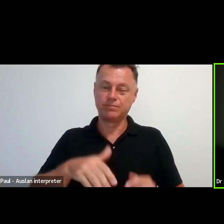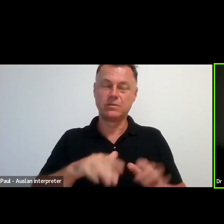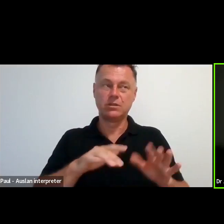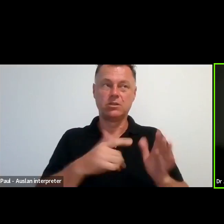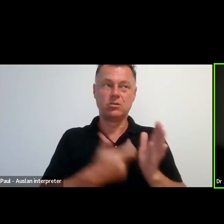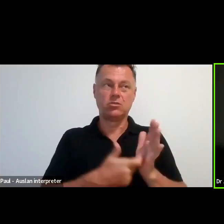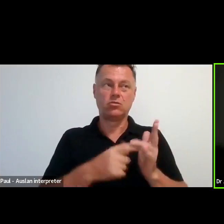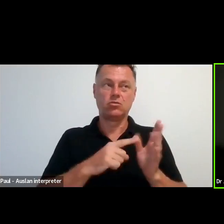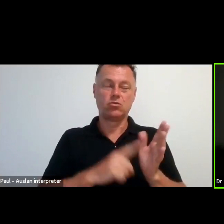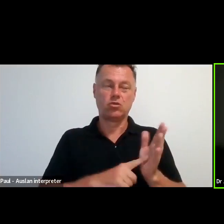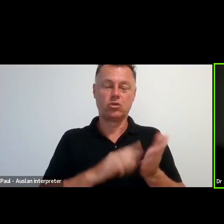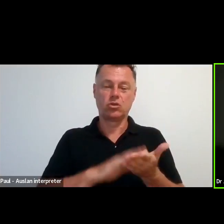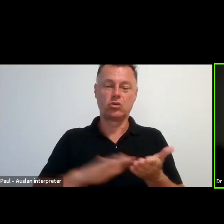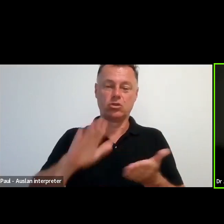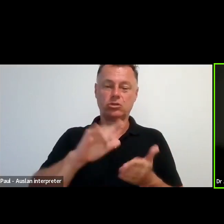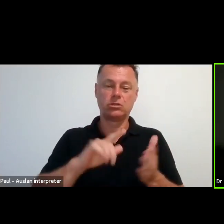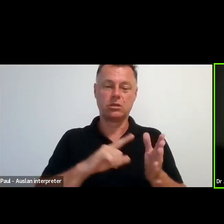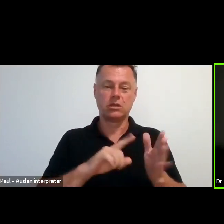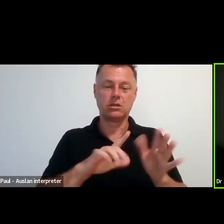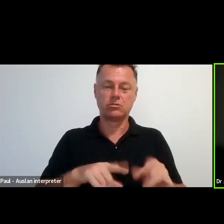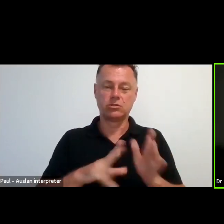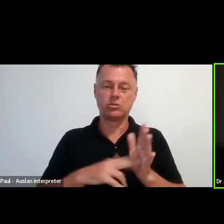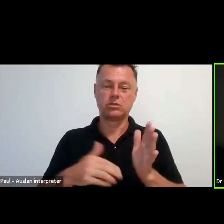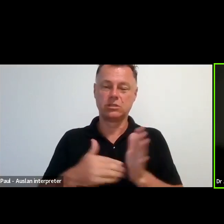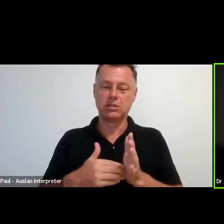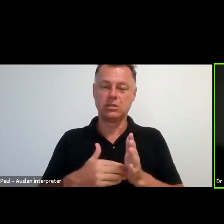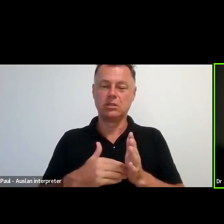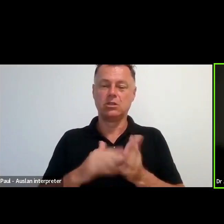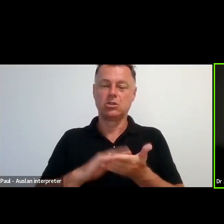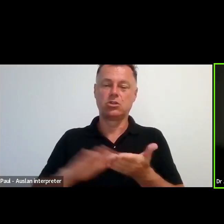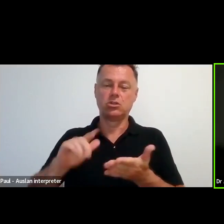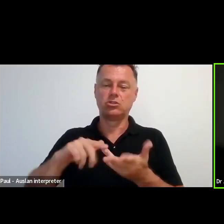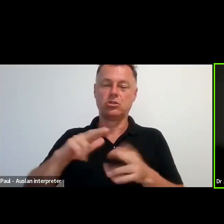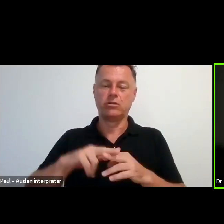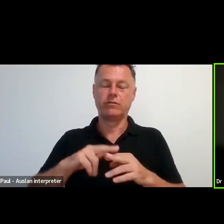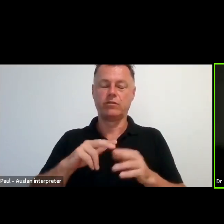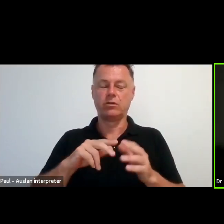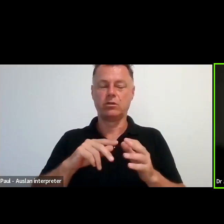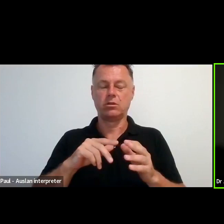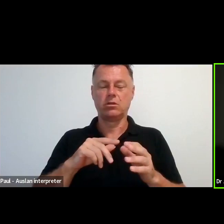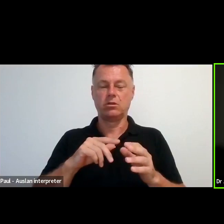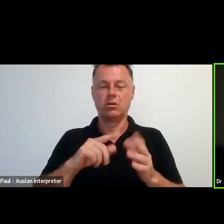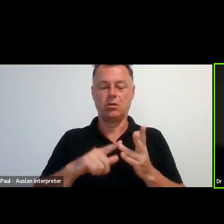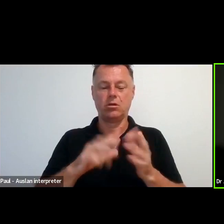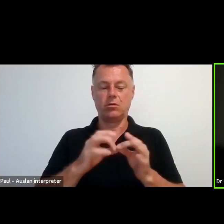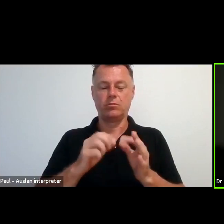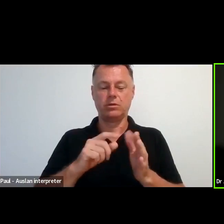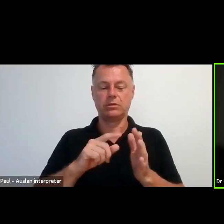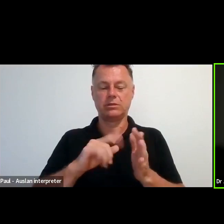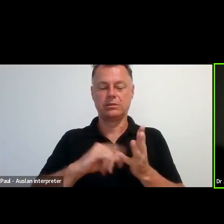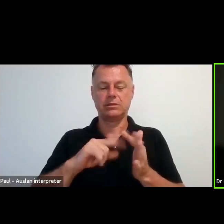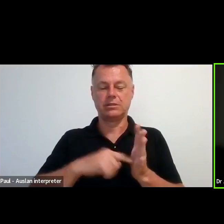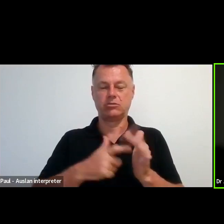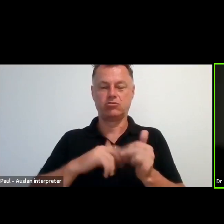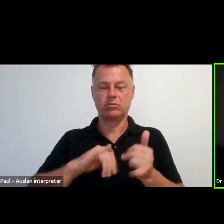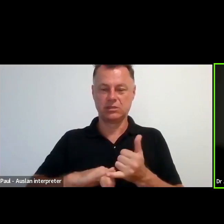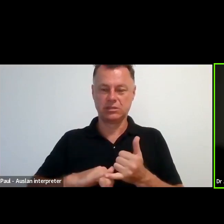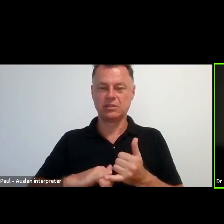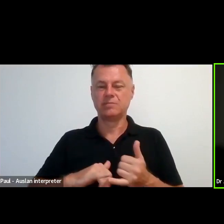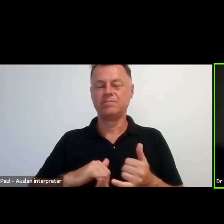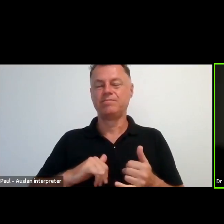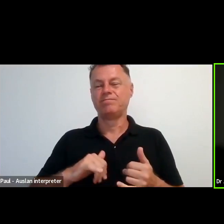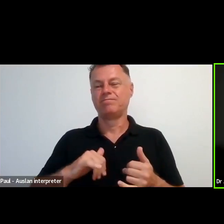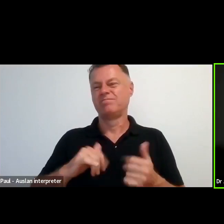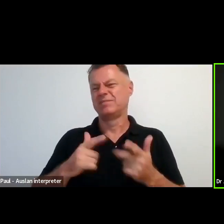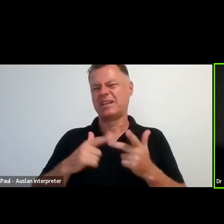for Obstetrics and Gynecology, who are the experts in this in Australia, and similar organisations throughout the world have all put out